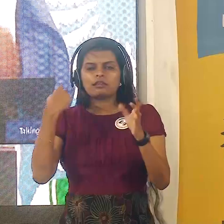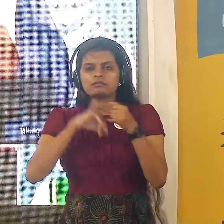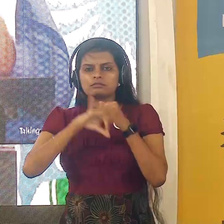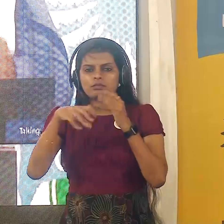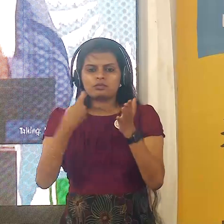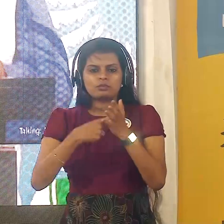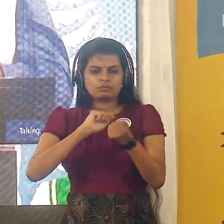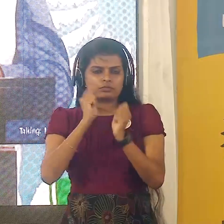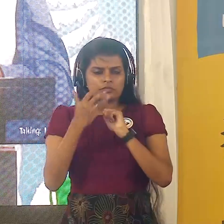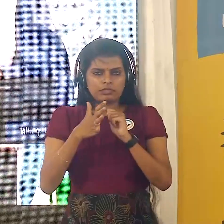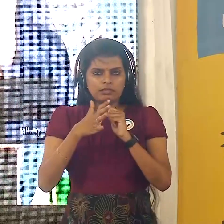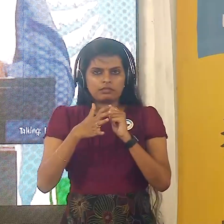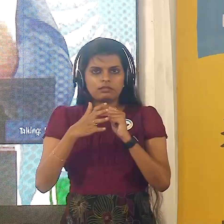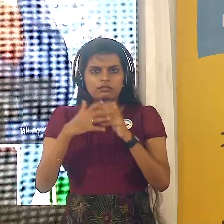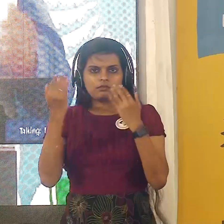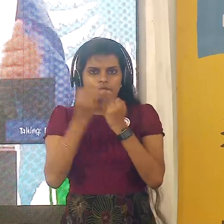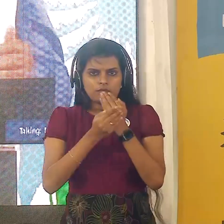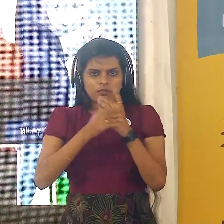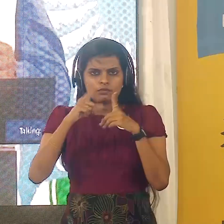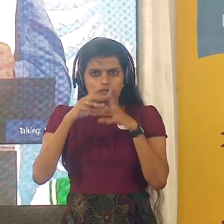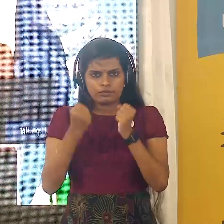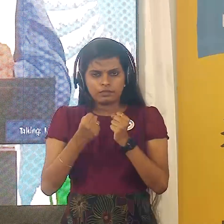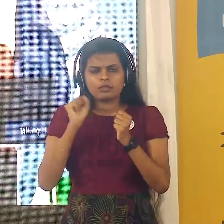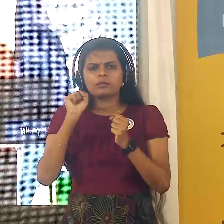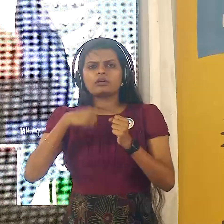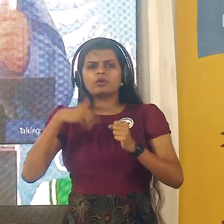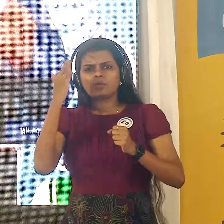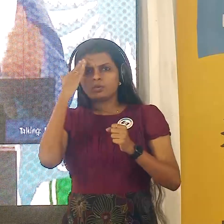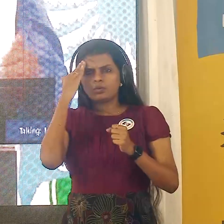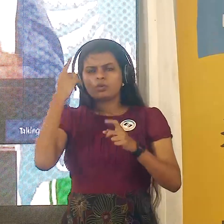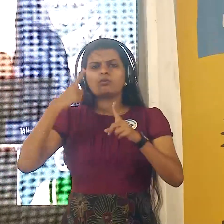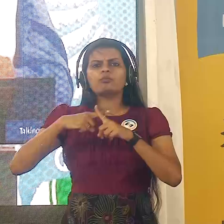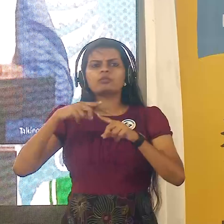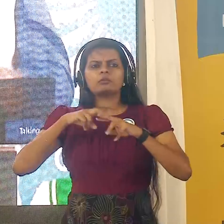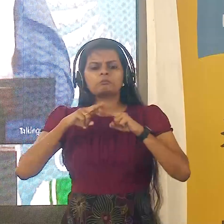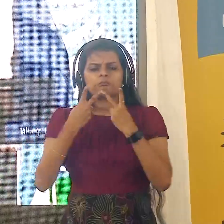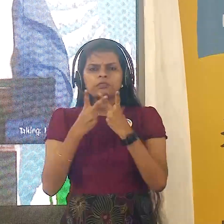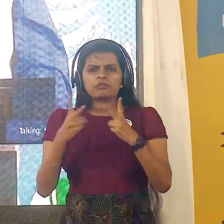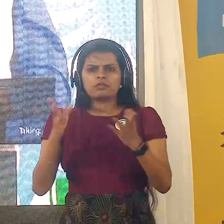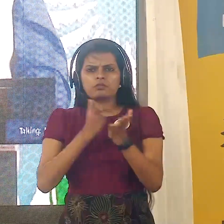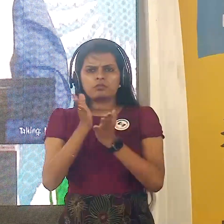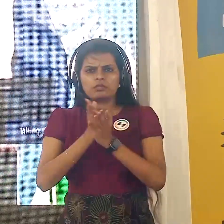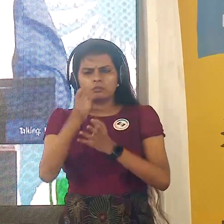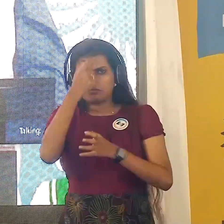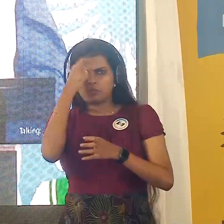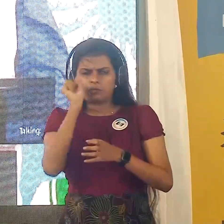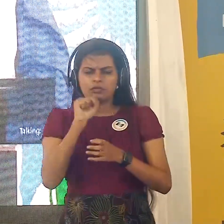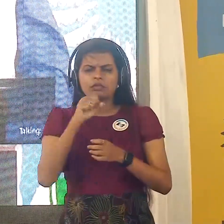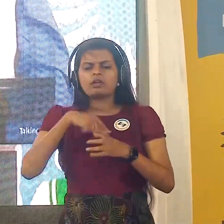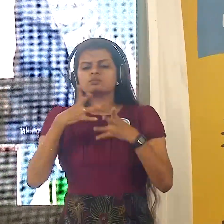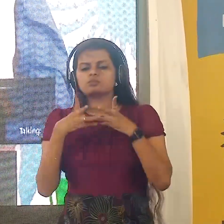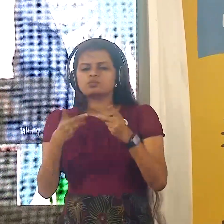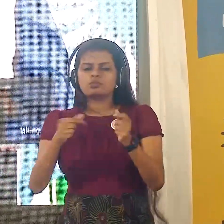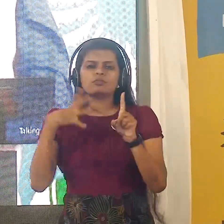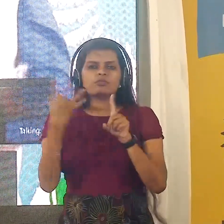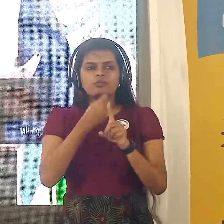be welfare oriented. We have been very, very concerned. There are efforts going on in this direction also, and very soon the solutions will